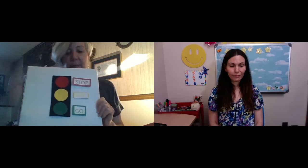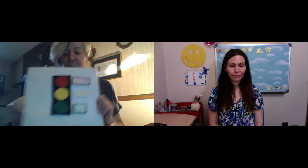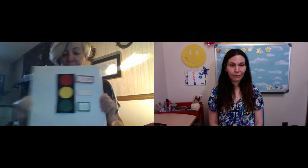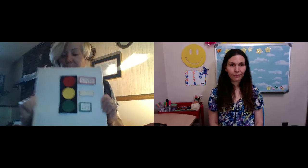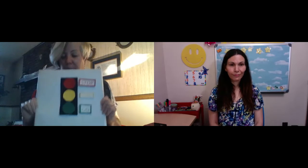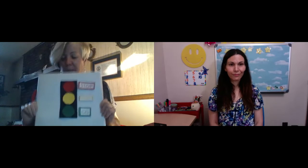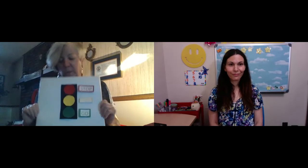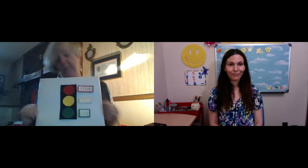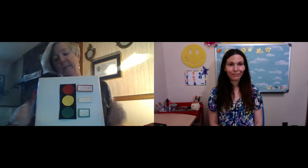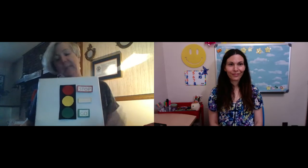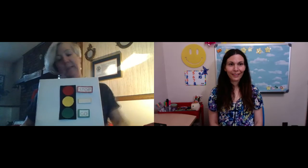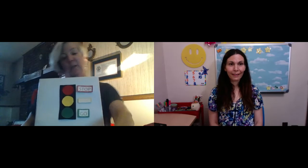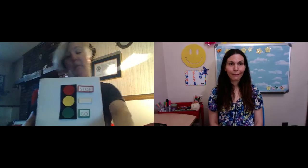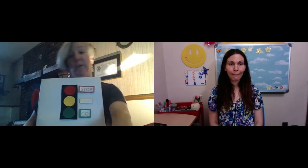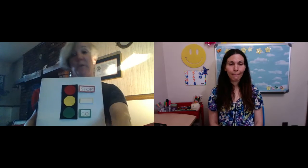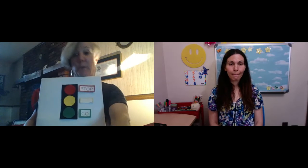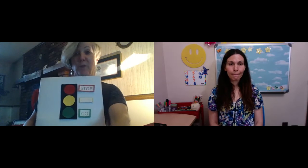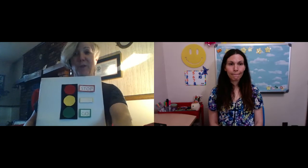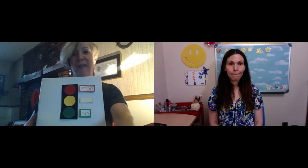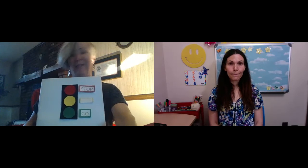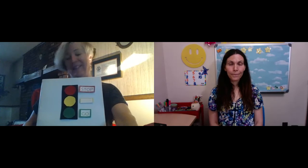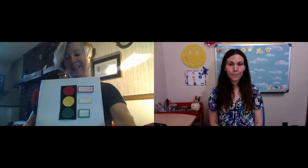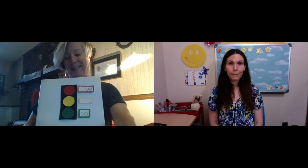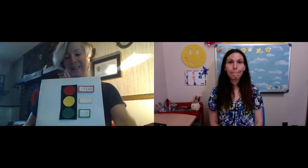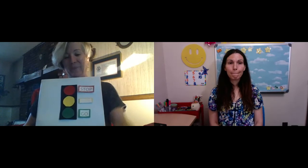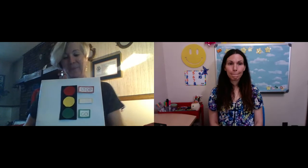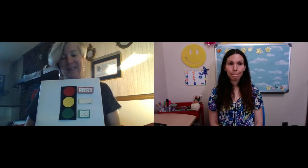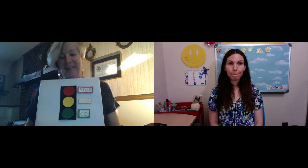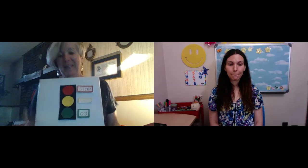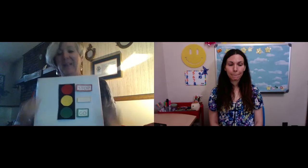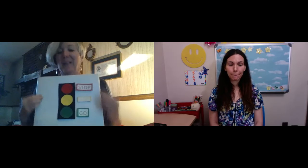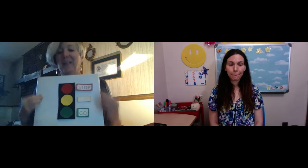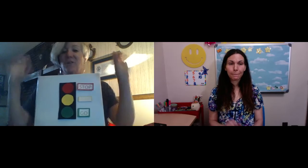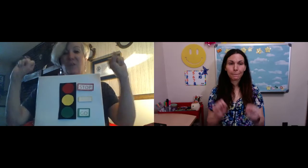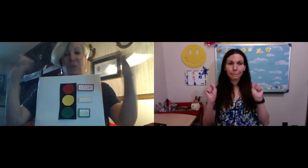light. We're going to sing Twinkle, Twinkle, Traffic Light.